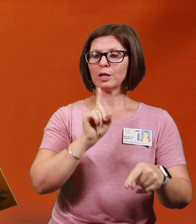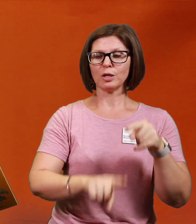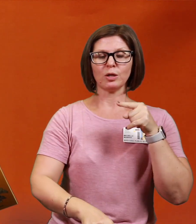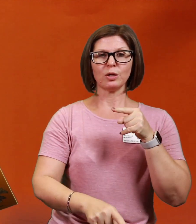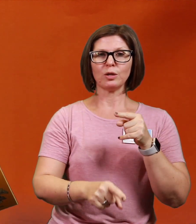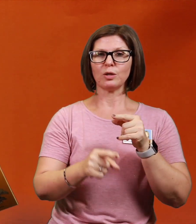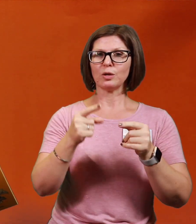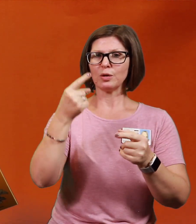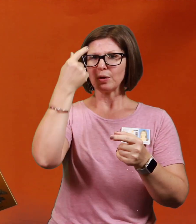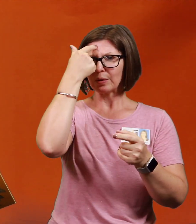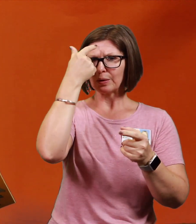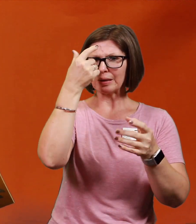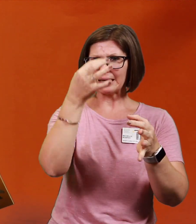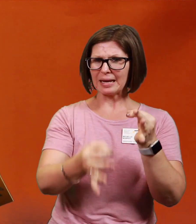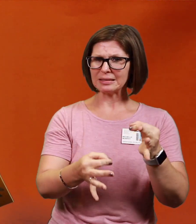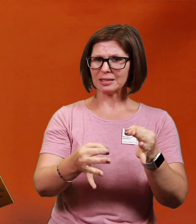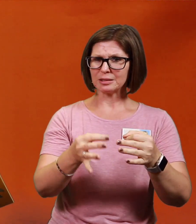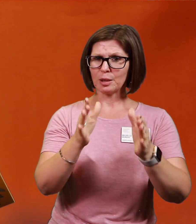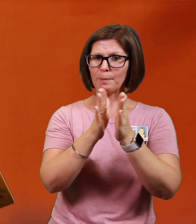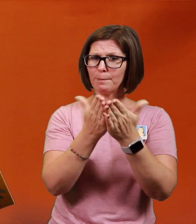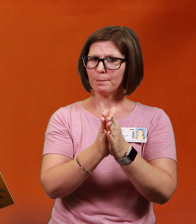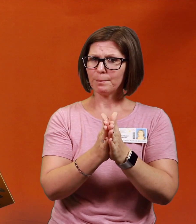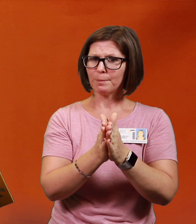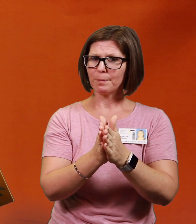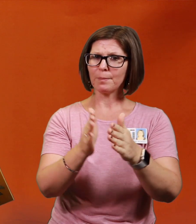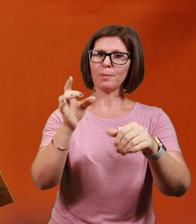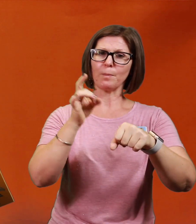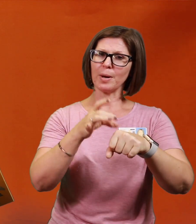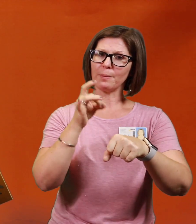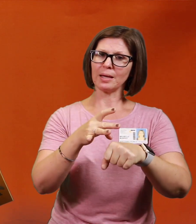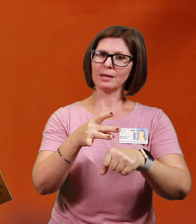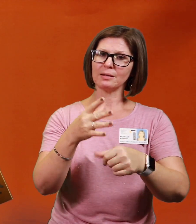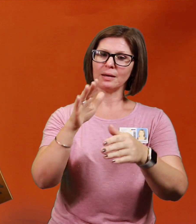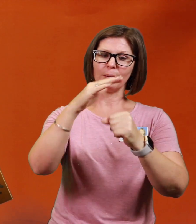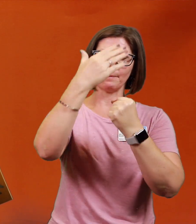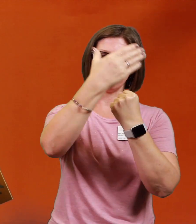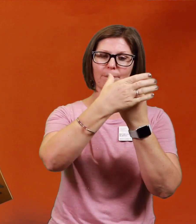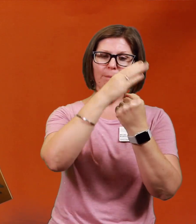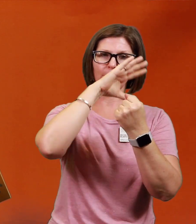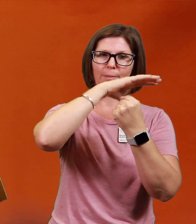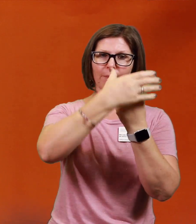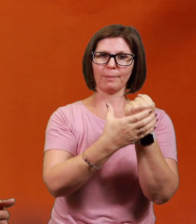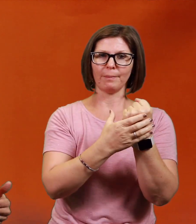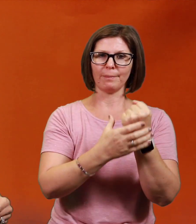can't judge a book or a pumpkin by its cover.